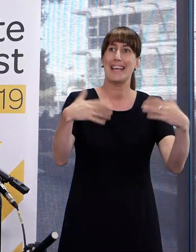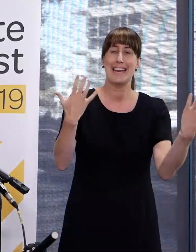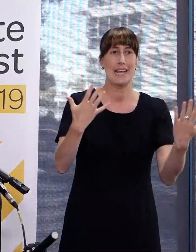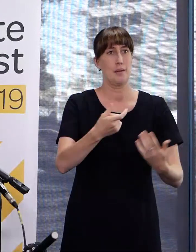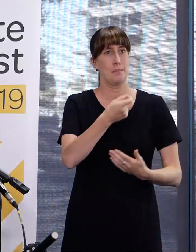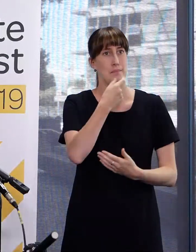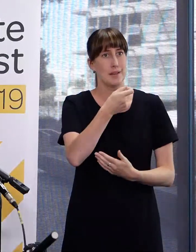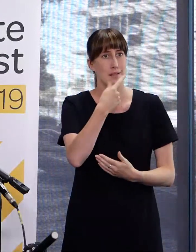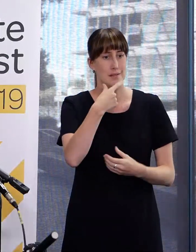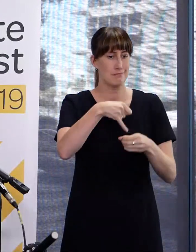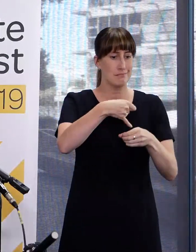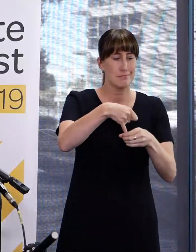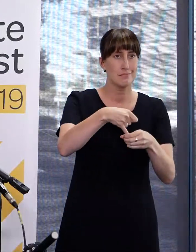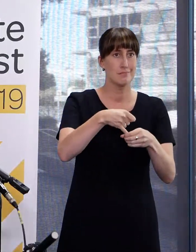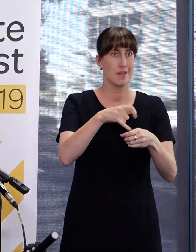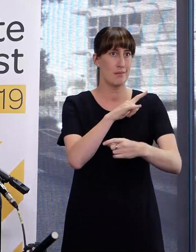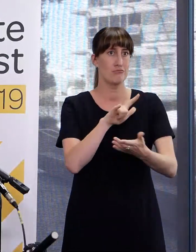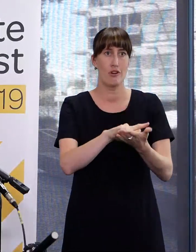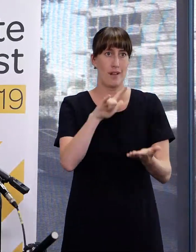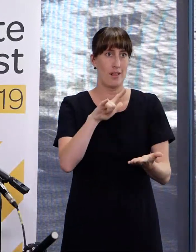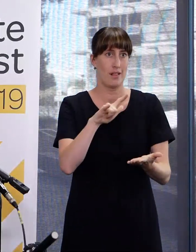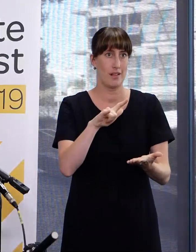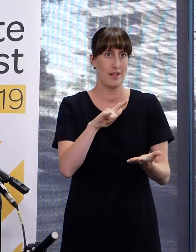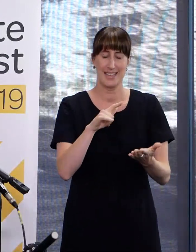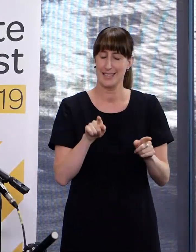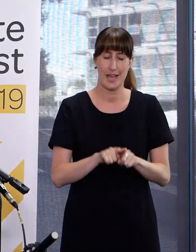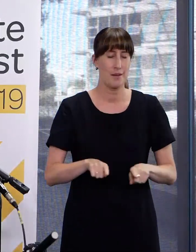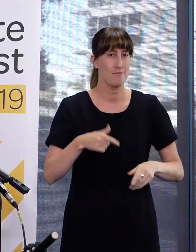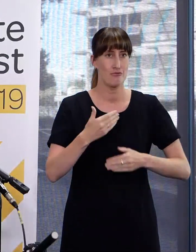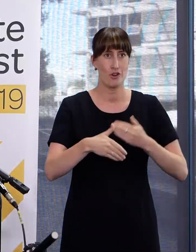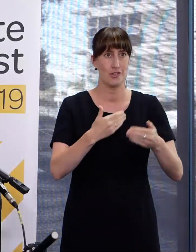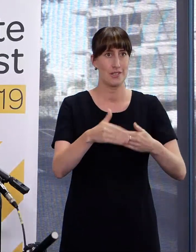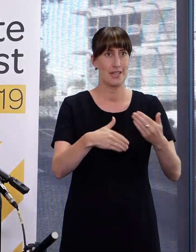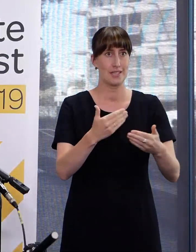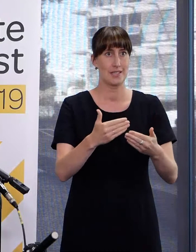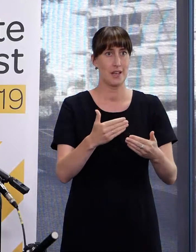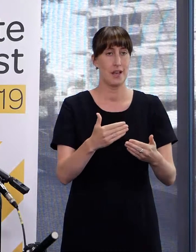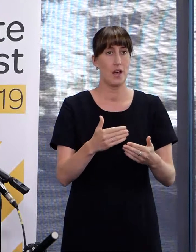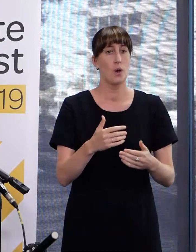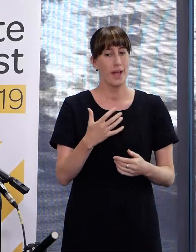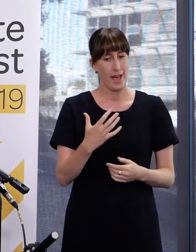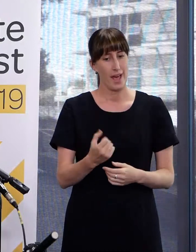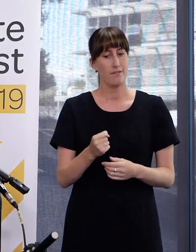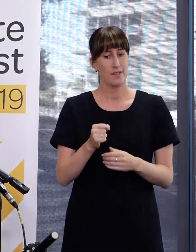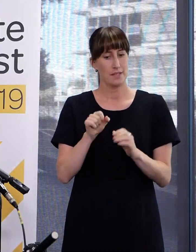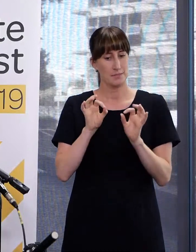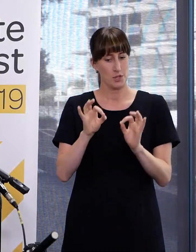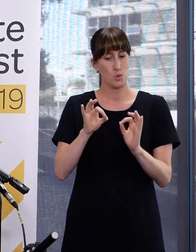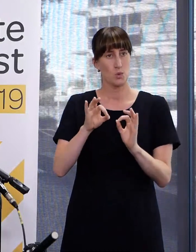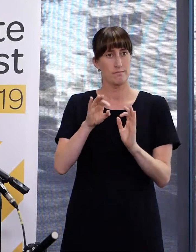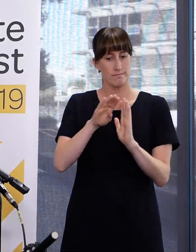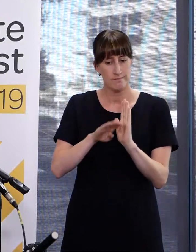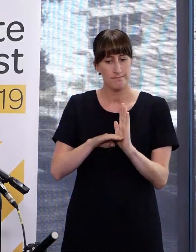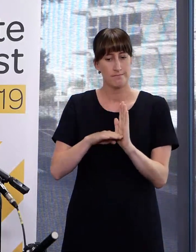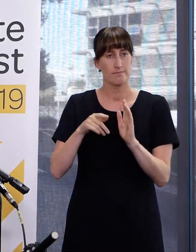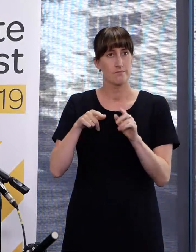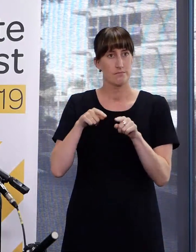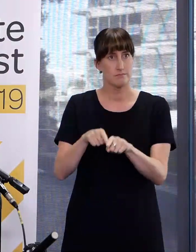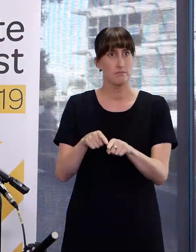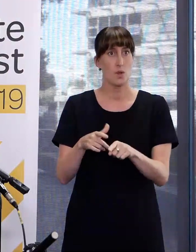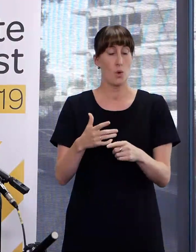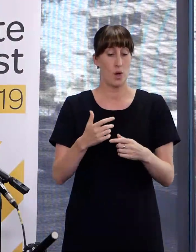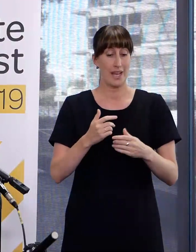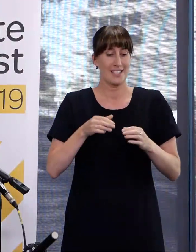regulator to give approval for the use of medicines in New Zealand. That's why we don't use the TGA in Australia